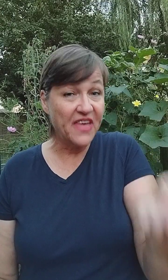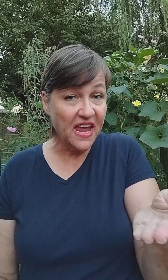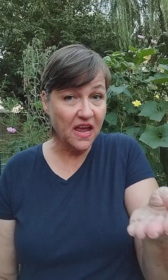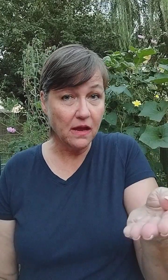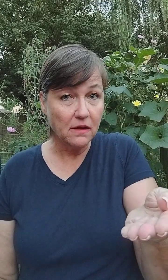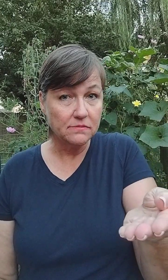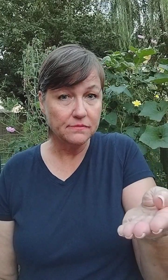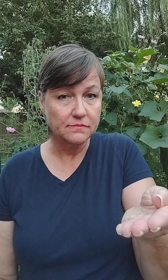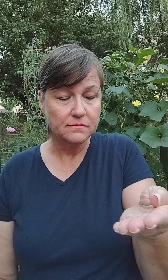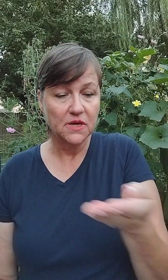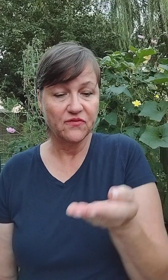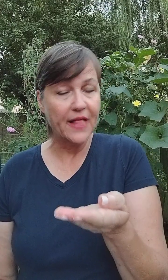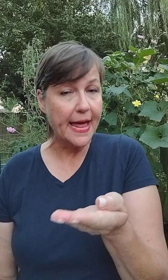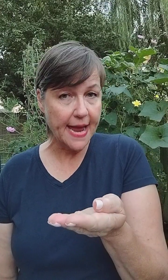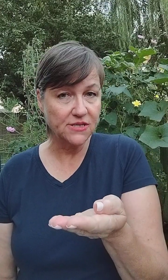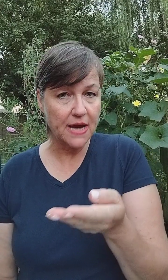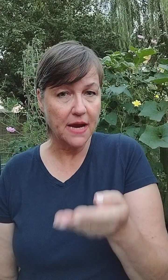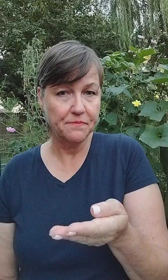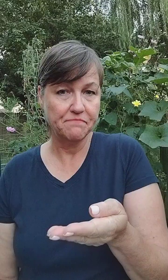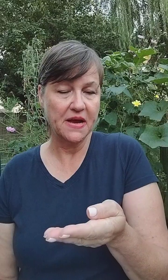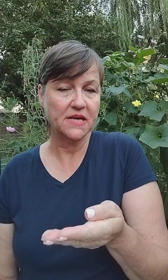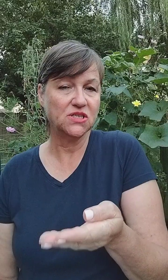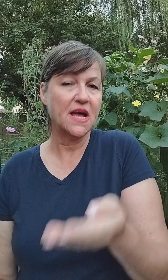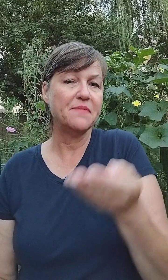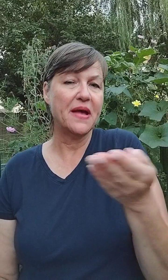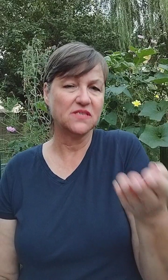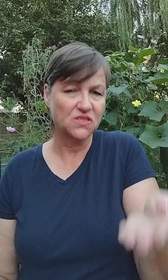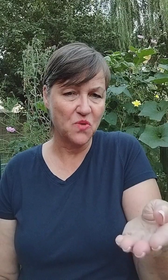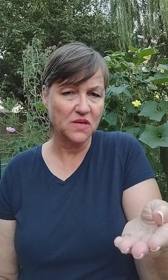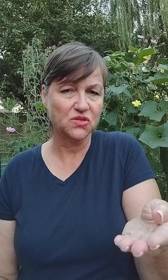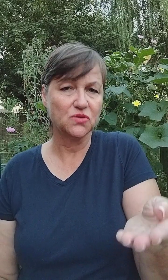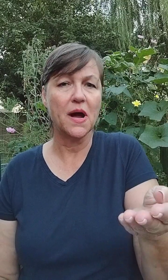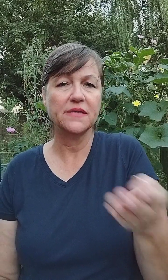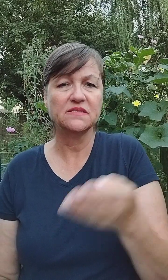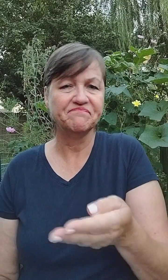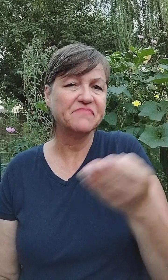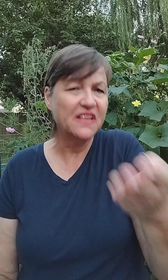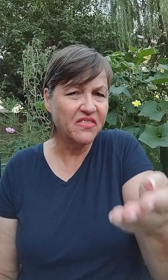thing, flat handshake, and it just kind of bounces once or twice. Thing.